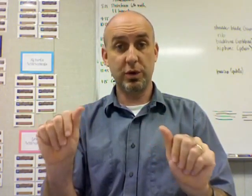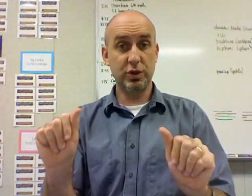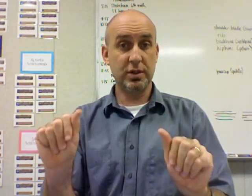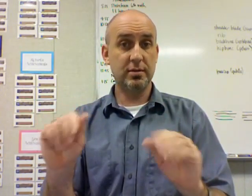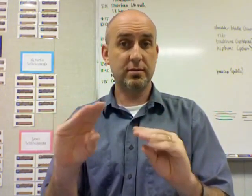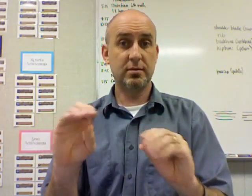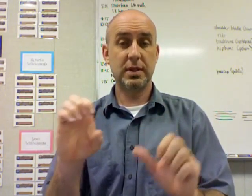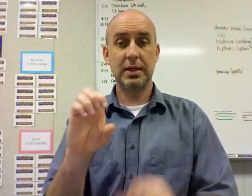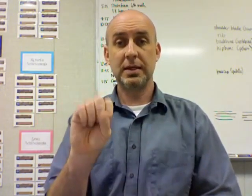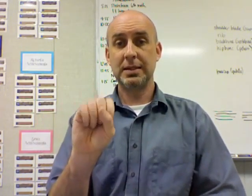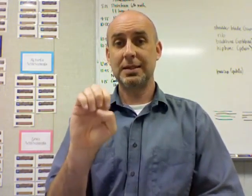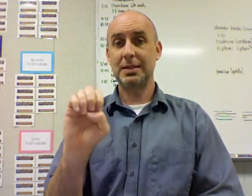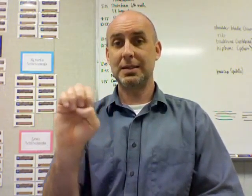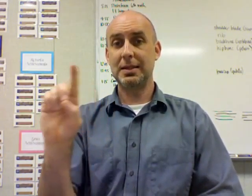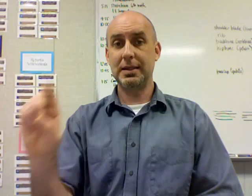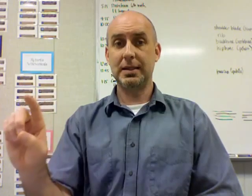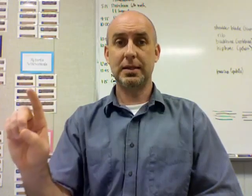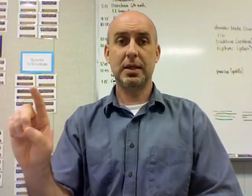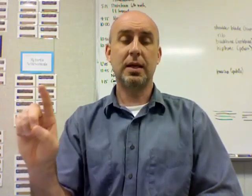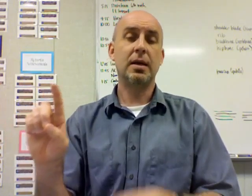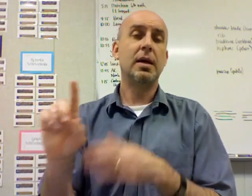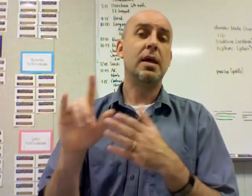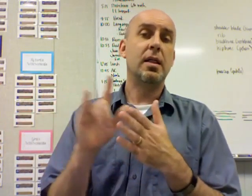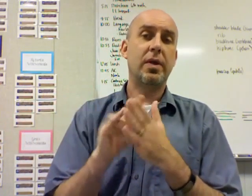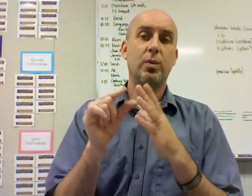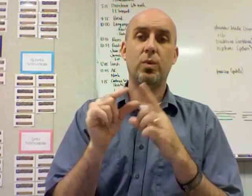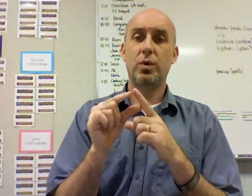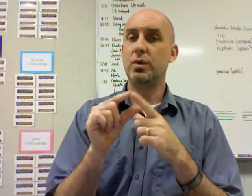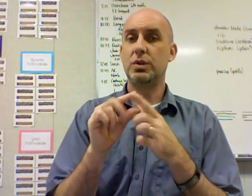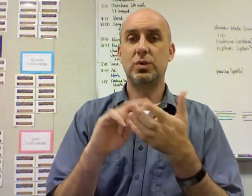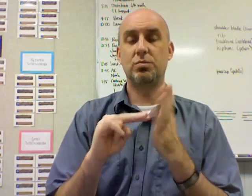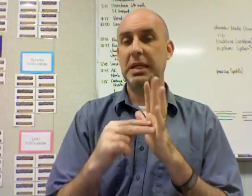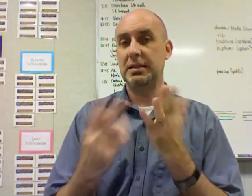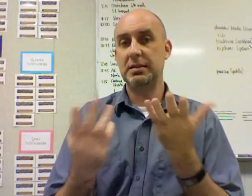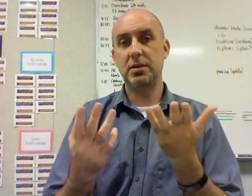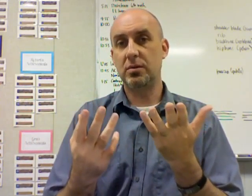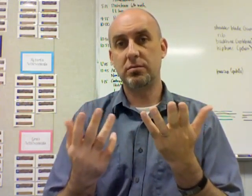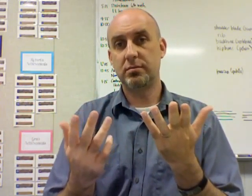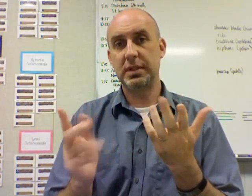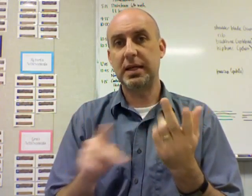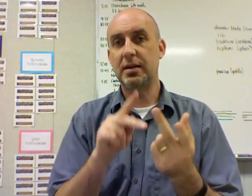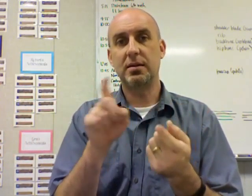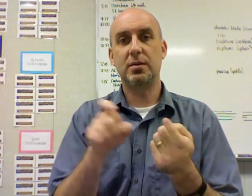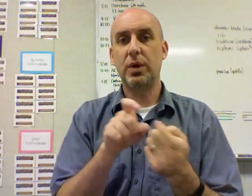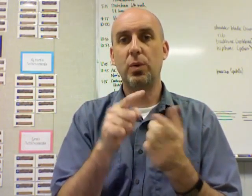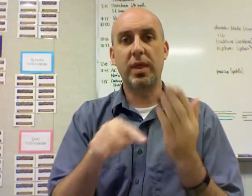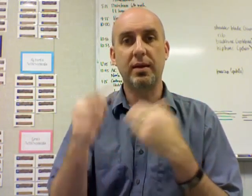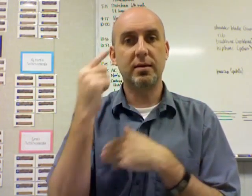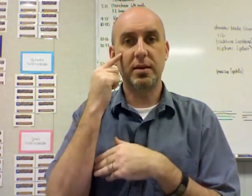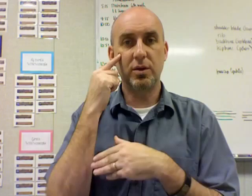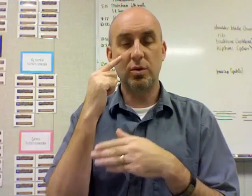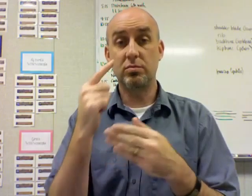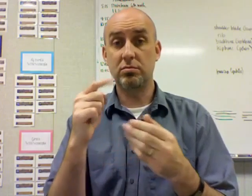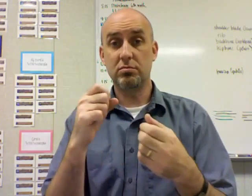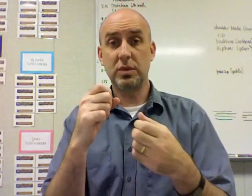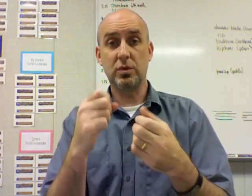motion. Seed. Okay. That word just means, exactly what you think, that you're getting